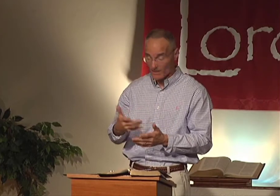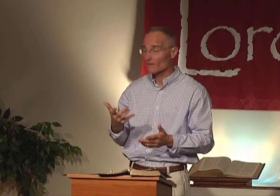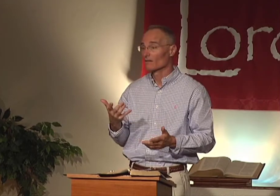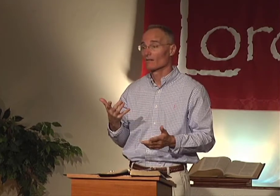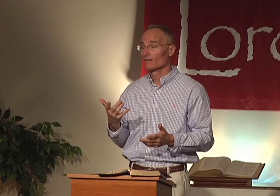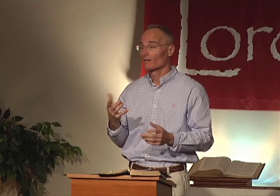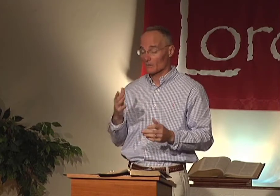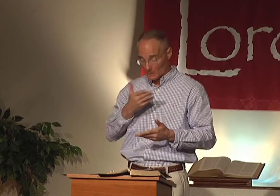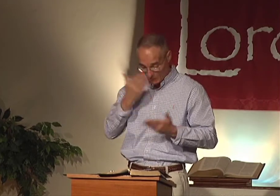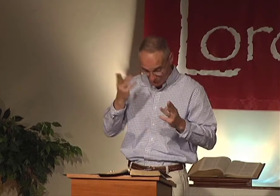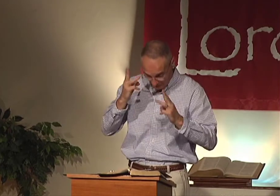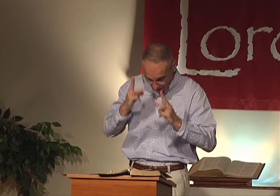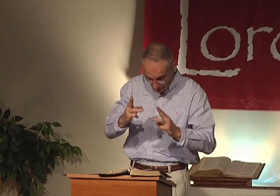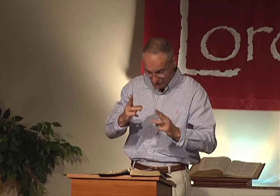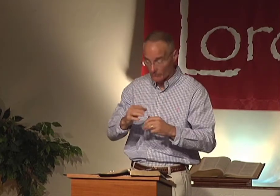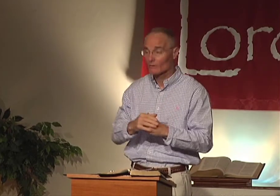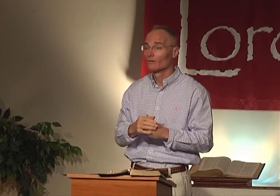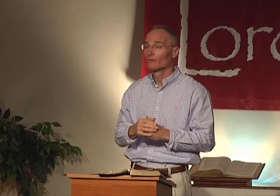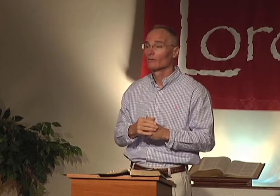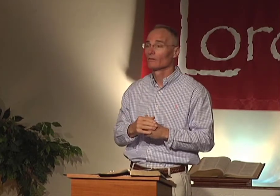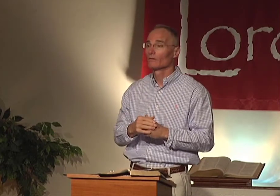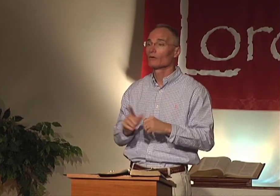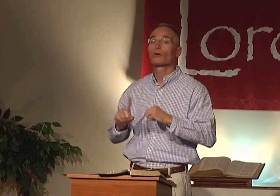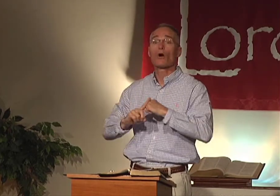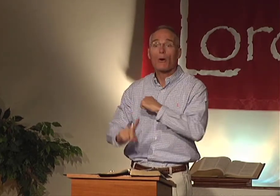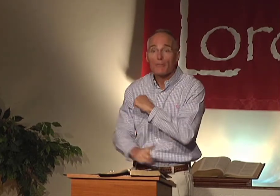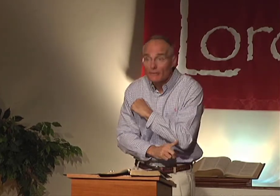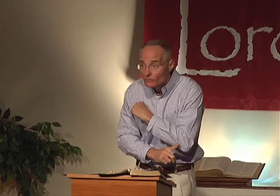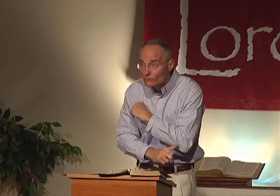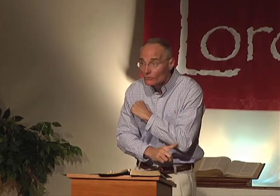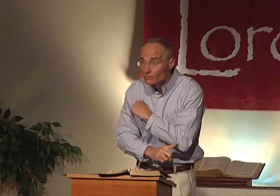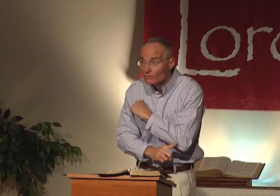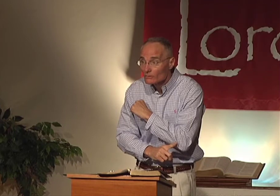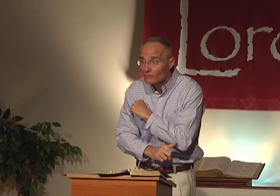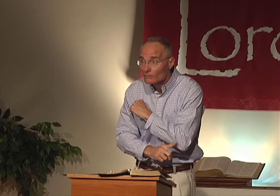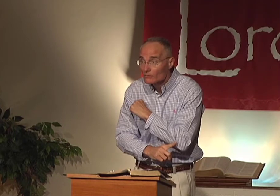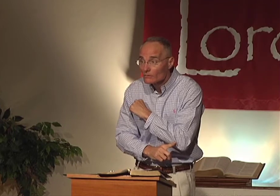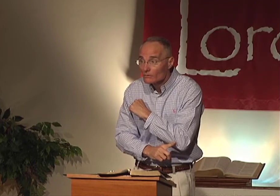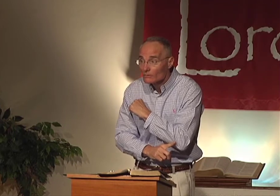fools, they're weak, they get no respect, they are garbage.